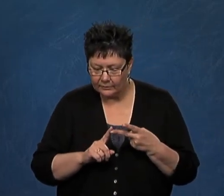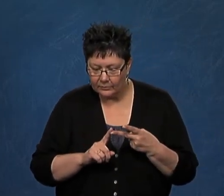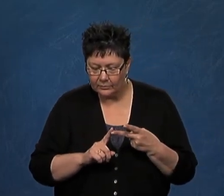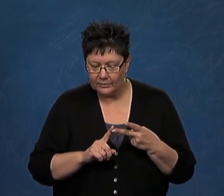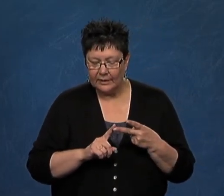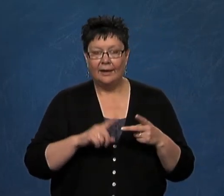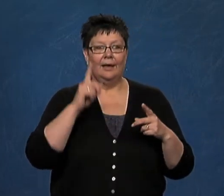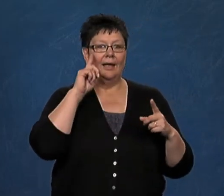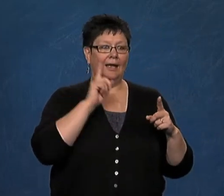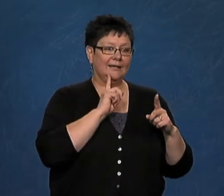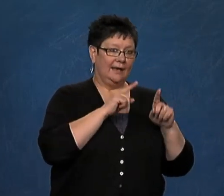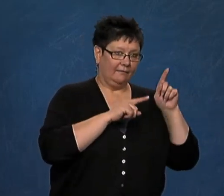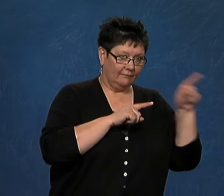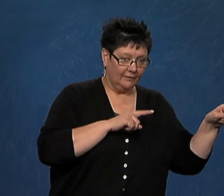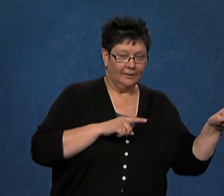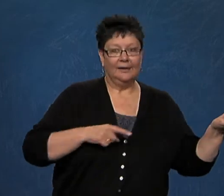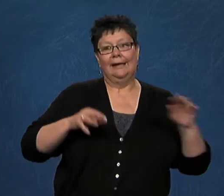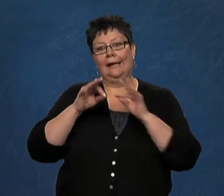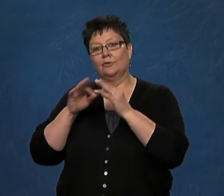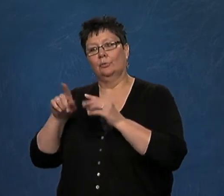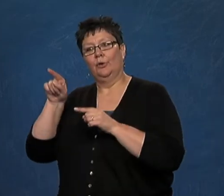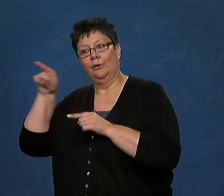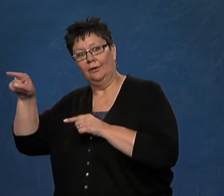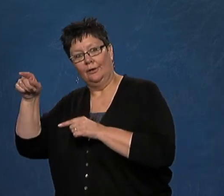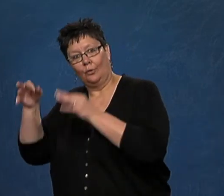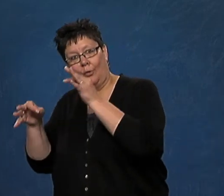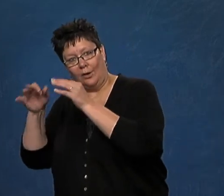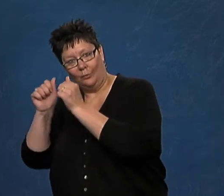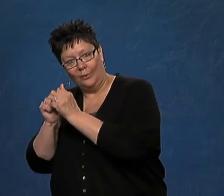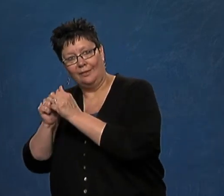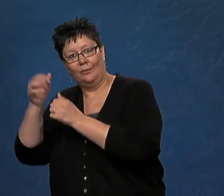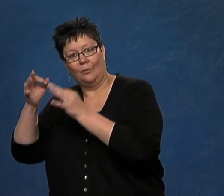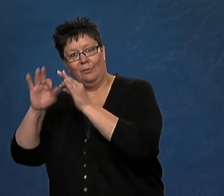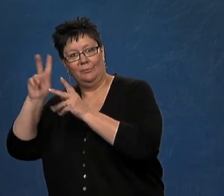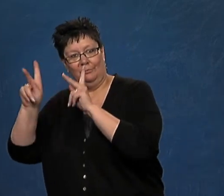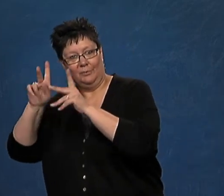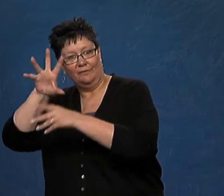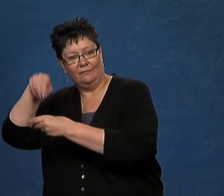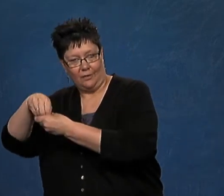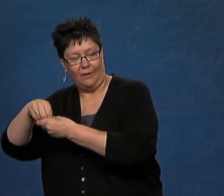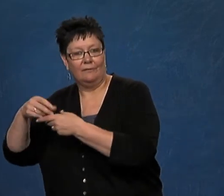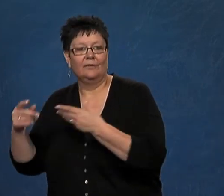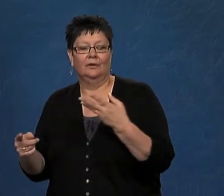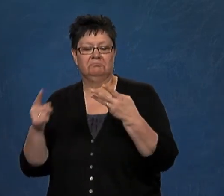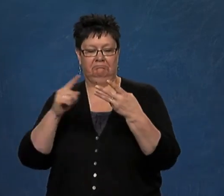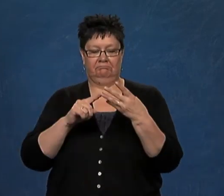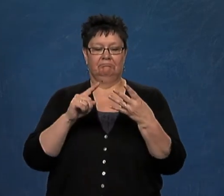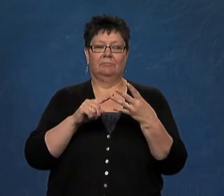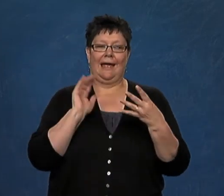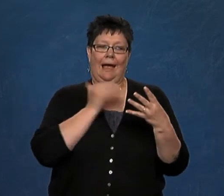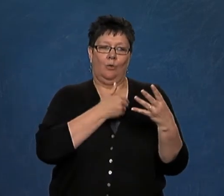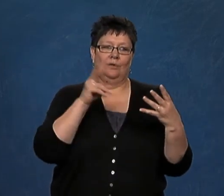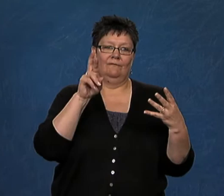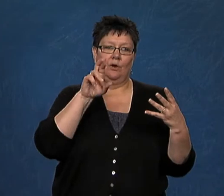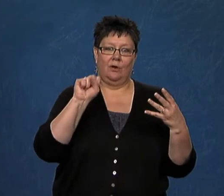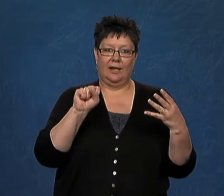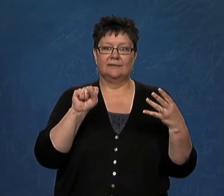person and the hearing person together was first. The second was the deaf person being in the court and the interpreter